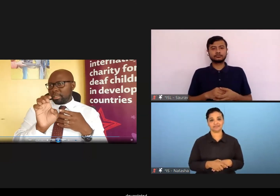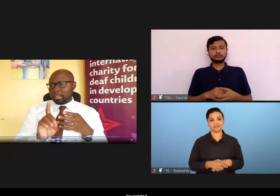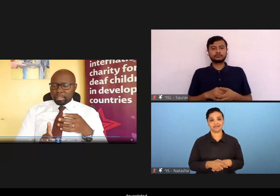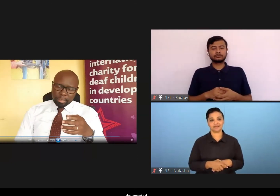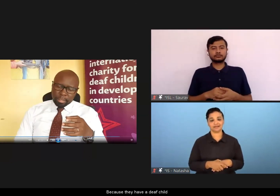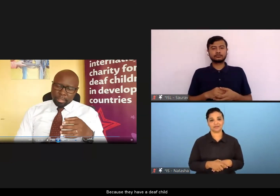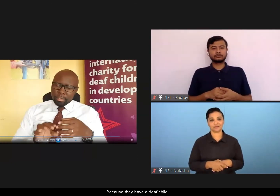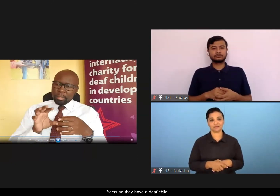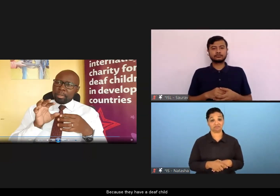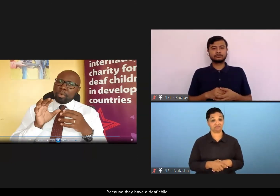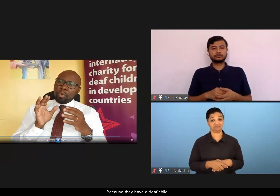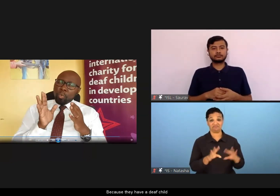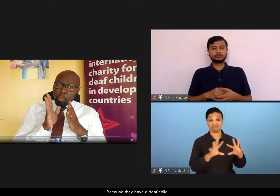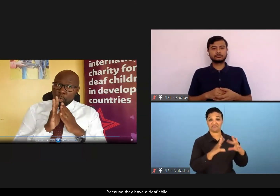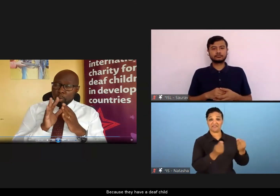devastated